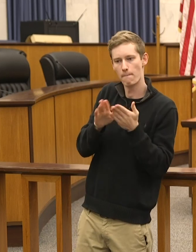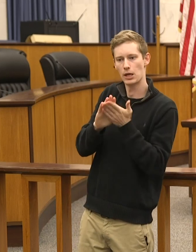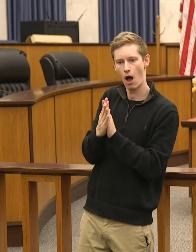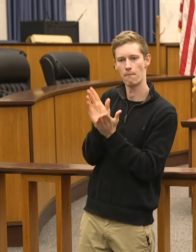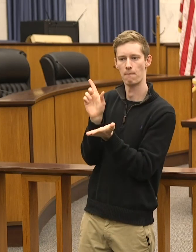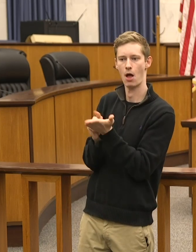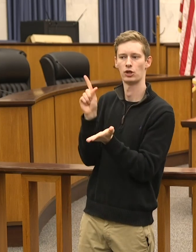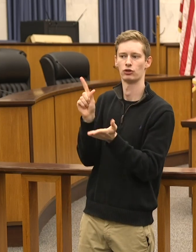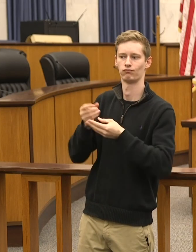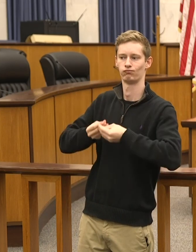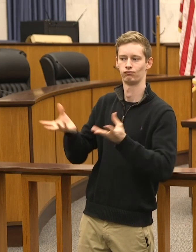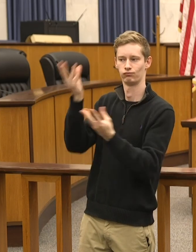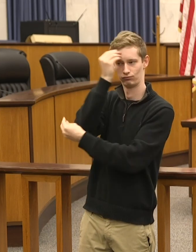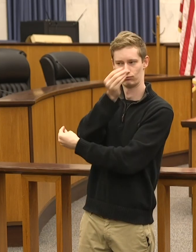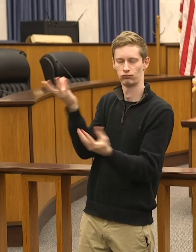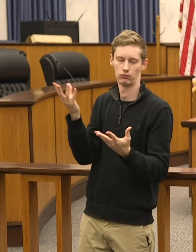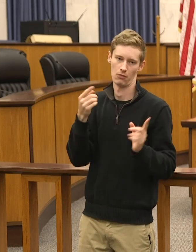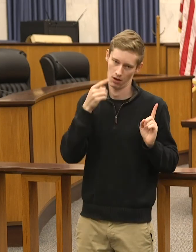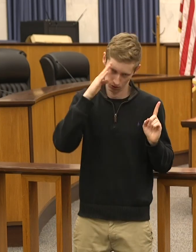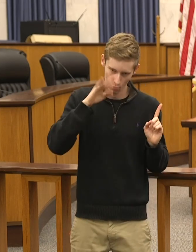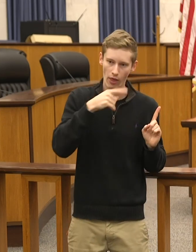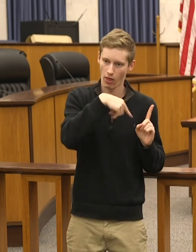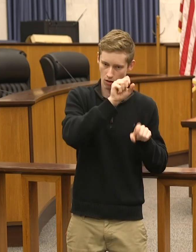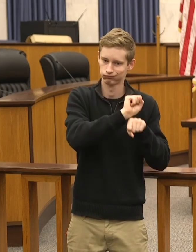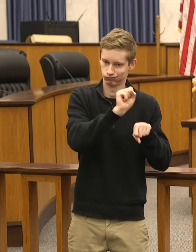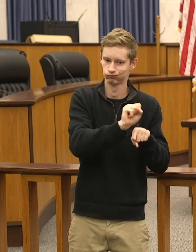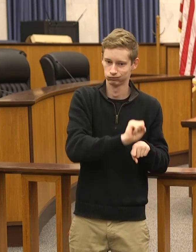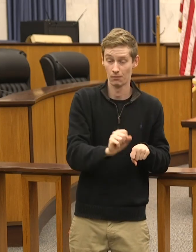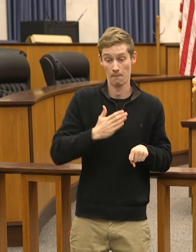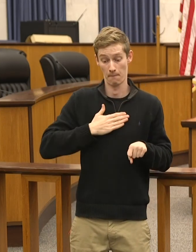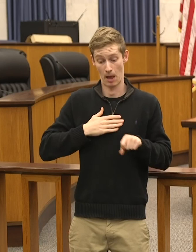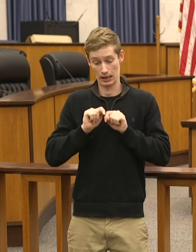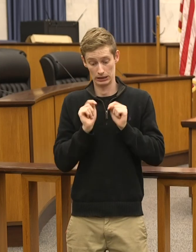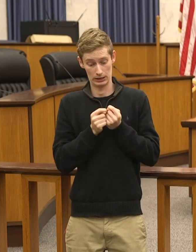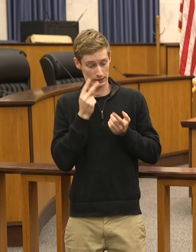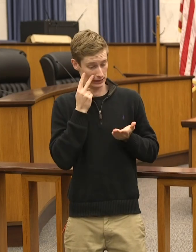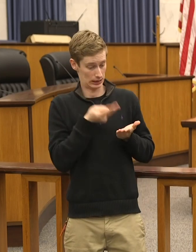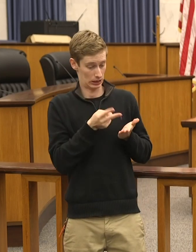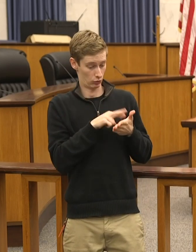Every indication that my team has seen of the results thus far, we feel